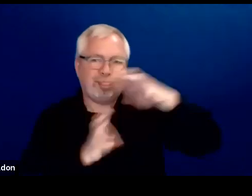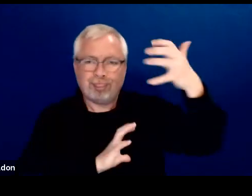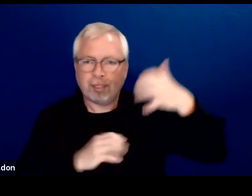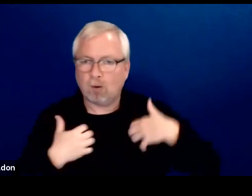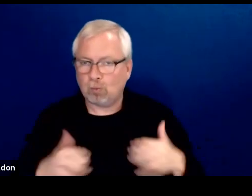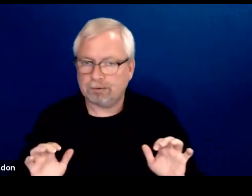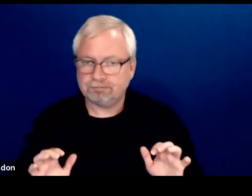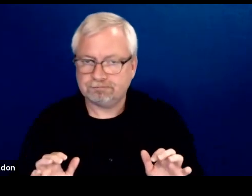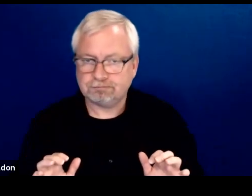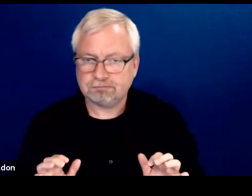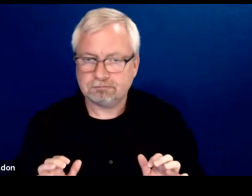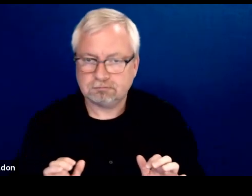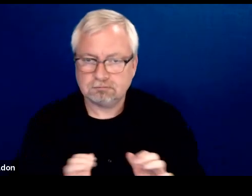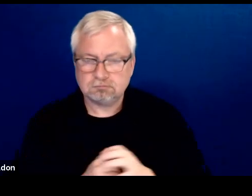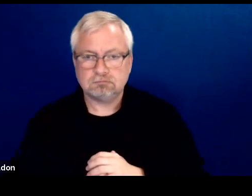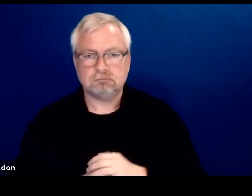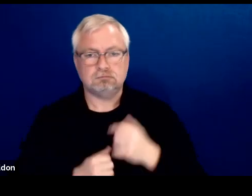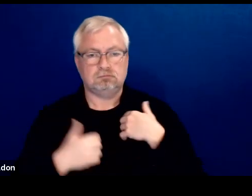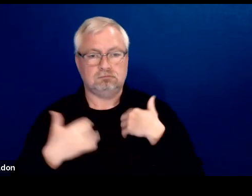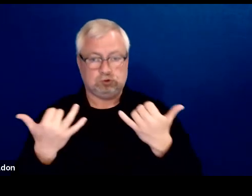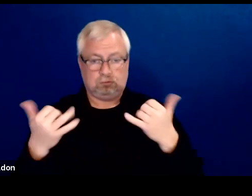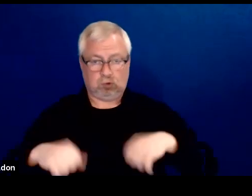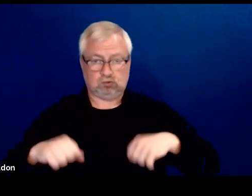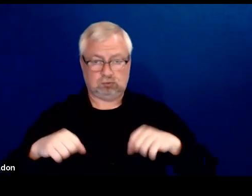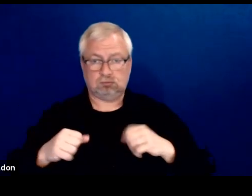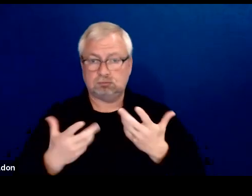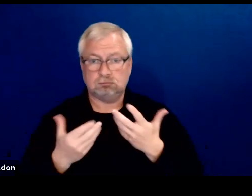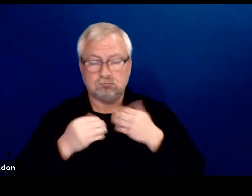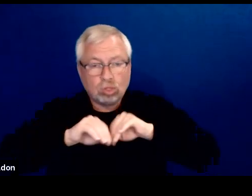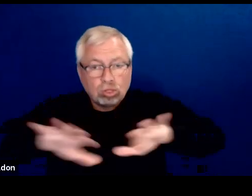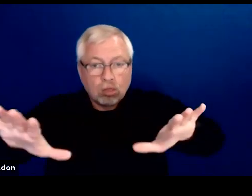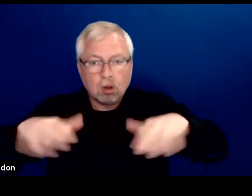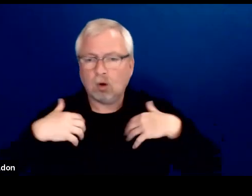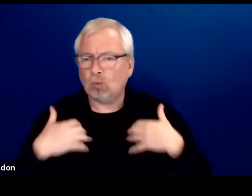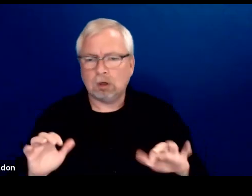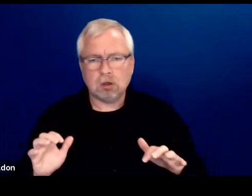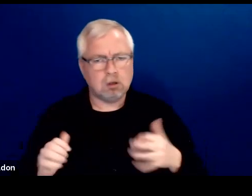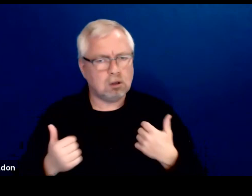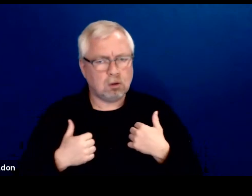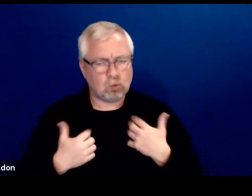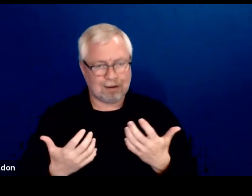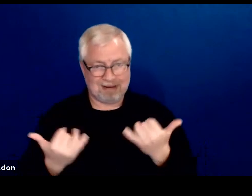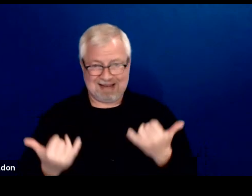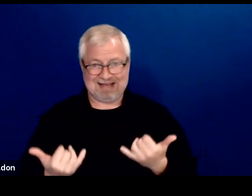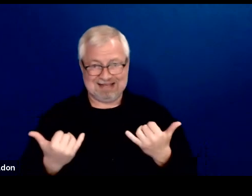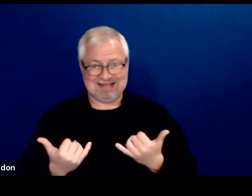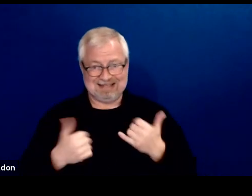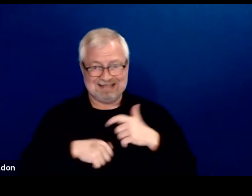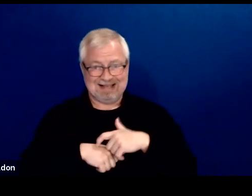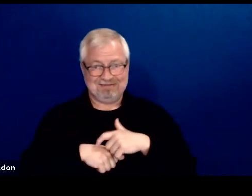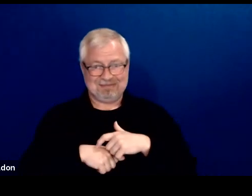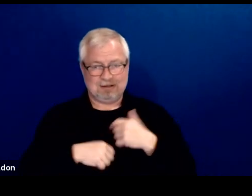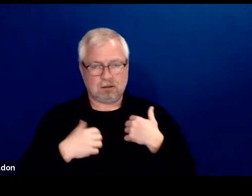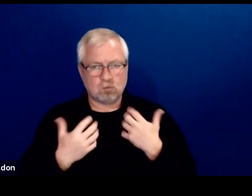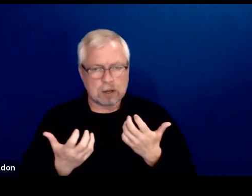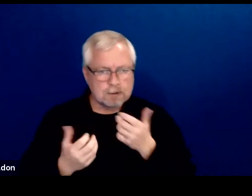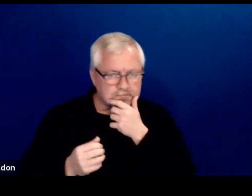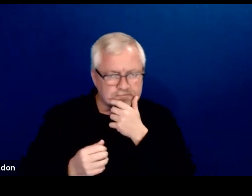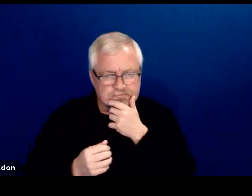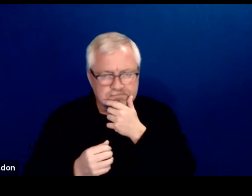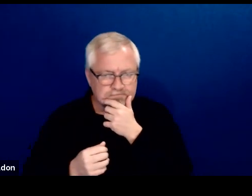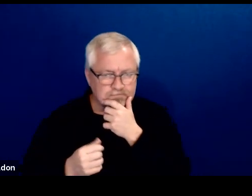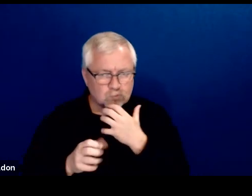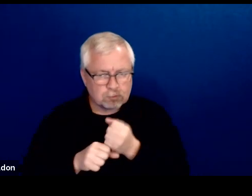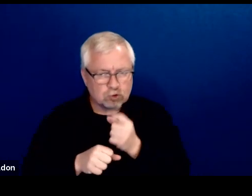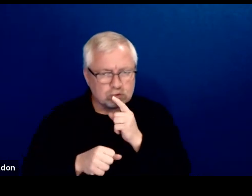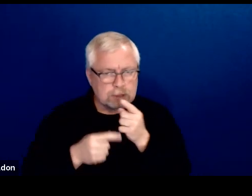the potential for spread. We won't do that. But what's different with this order is there's a mechanism in there to make that happen much more, I would say,